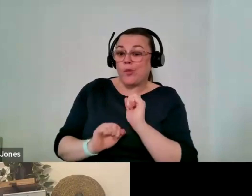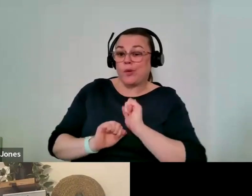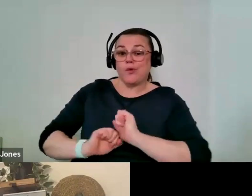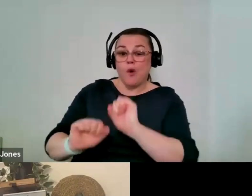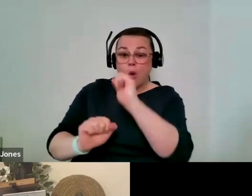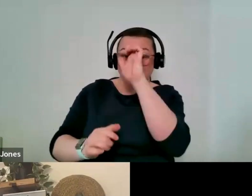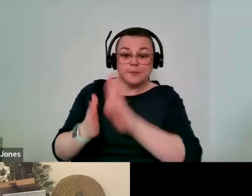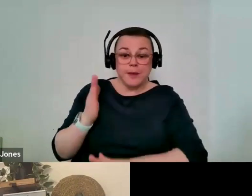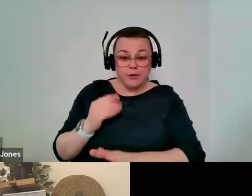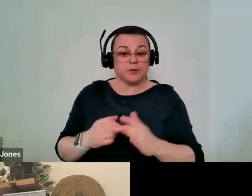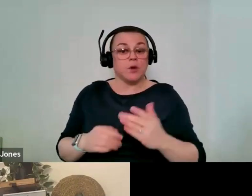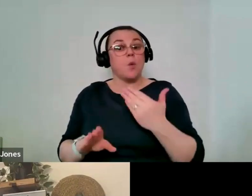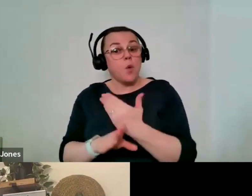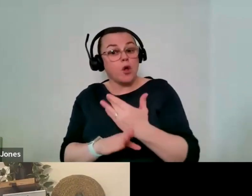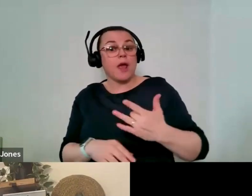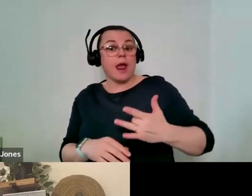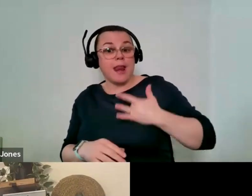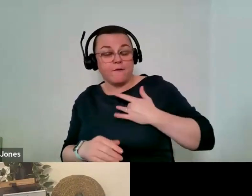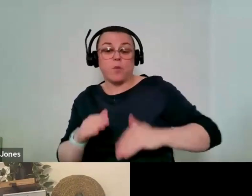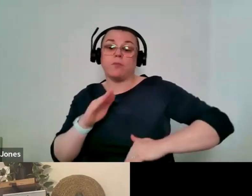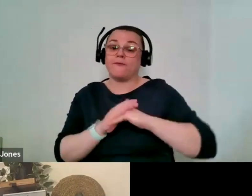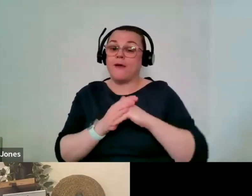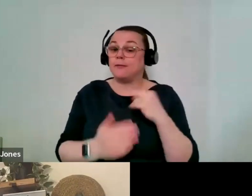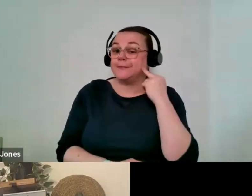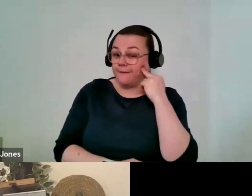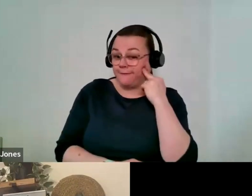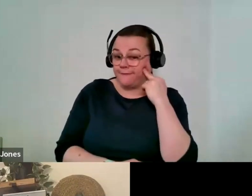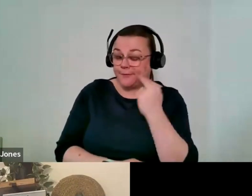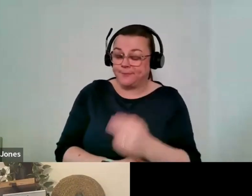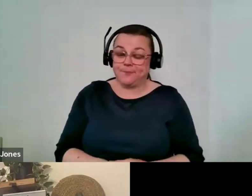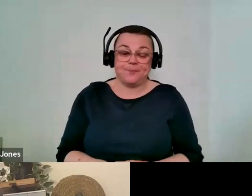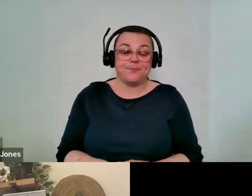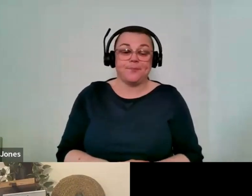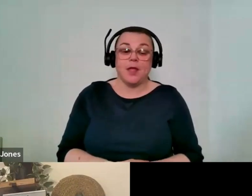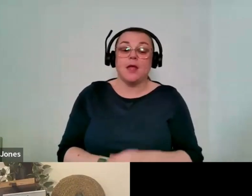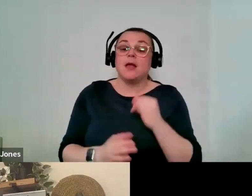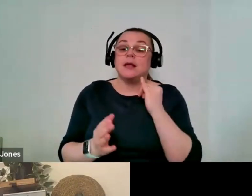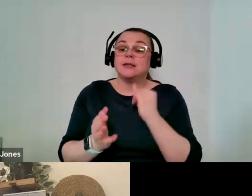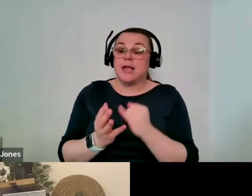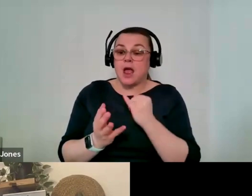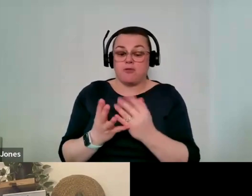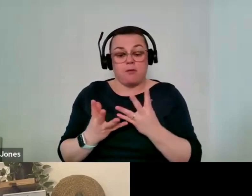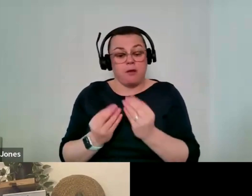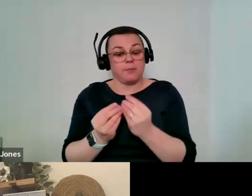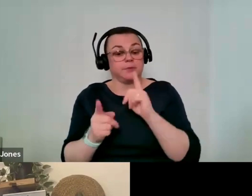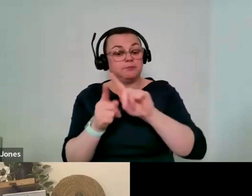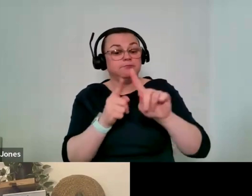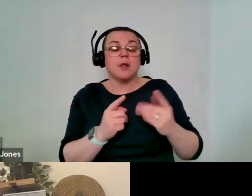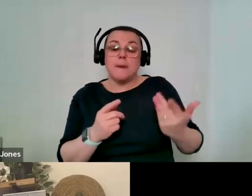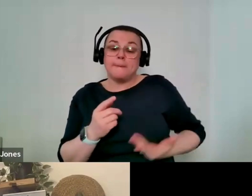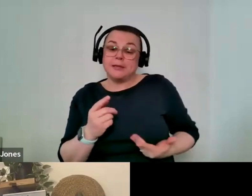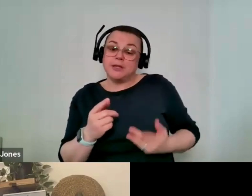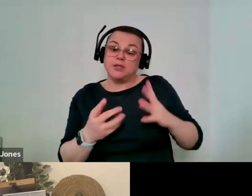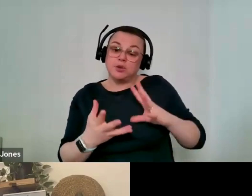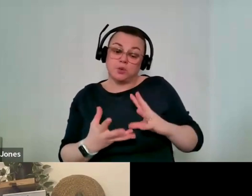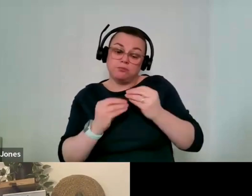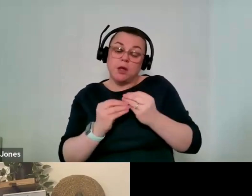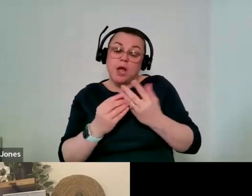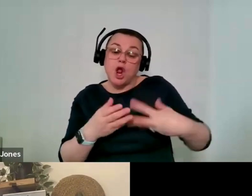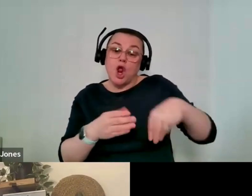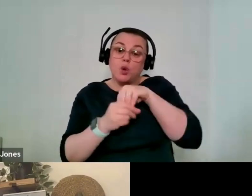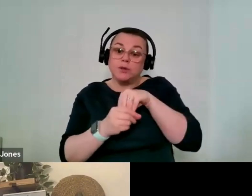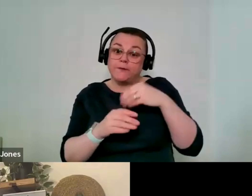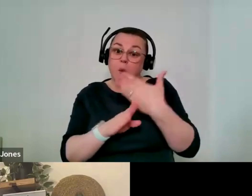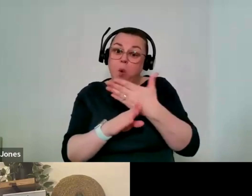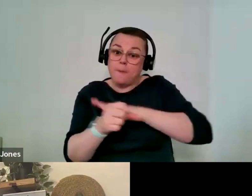of working and living with profound deafness. Sarah helps businesses create inclusive workplaces for people with disabilities,